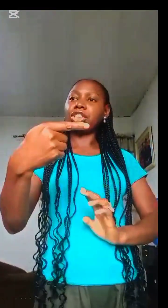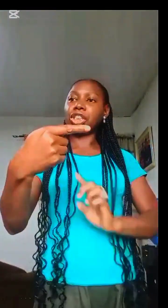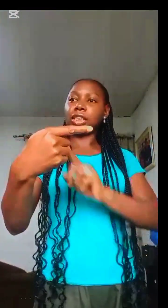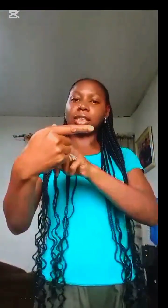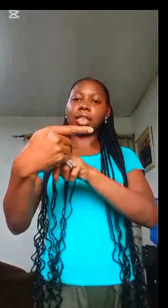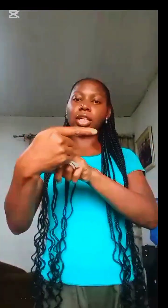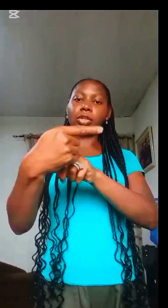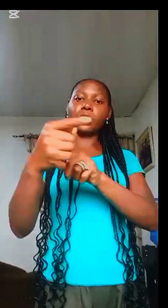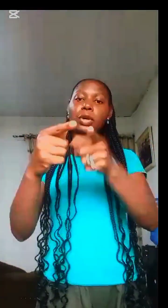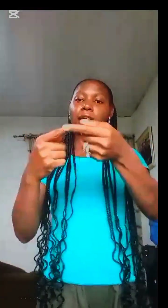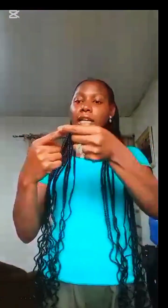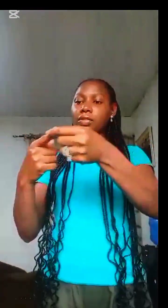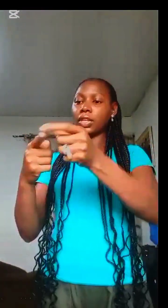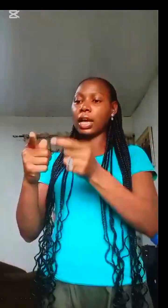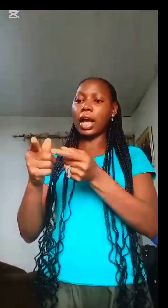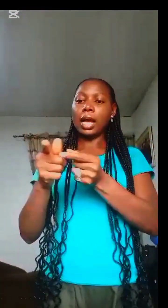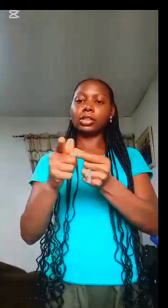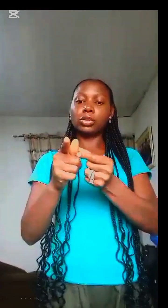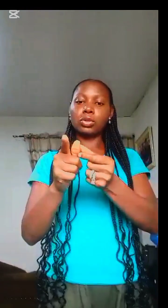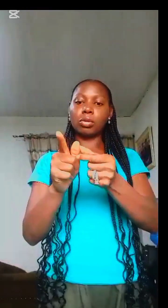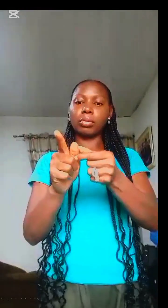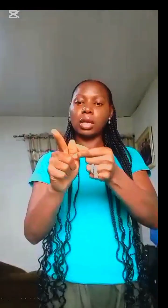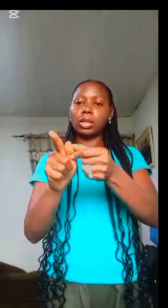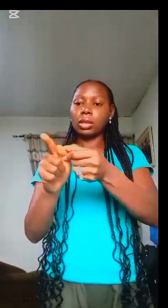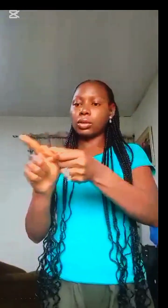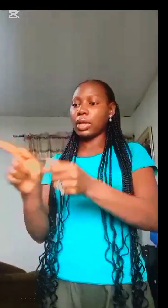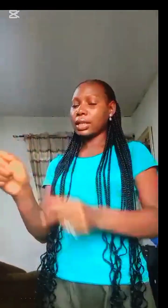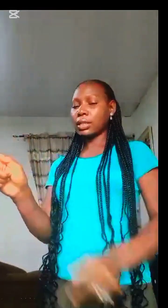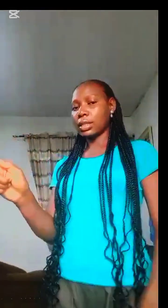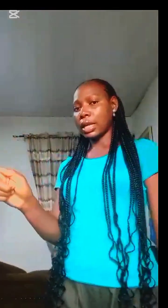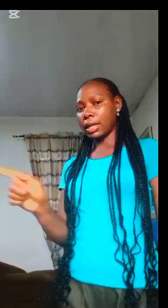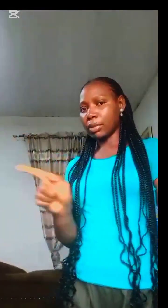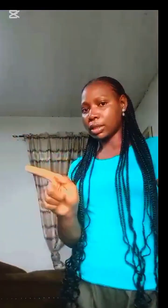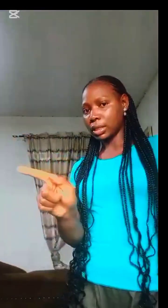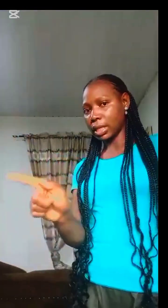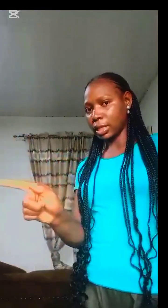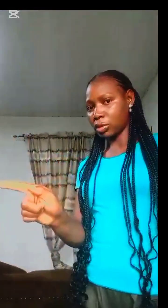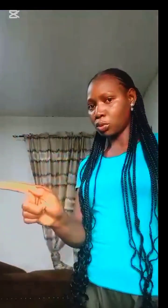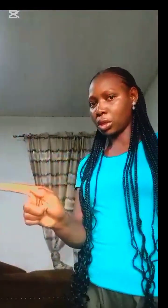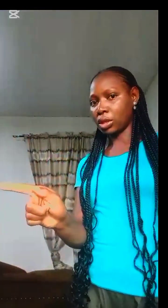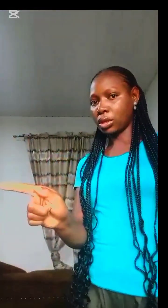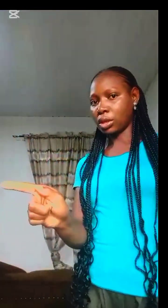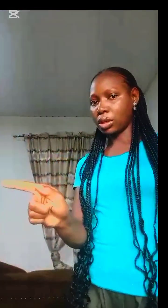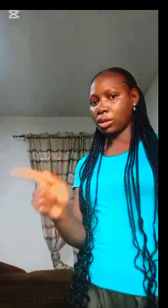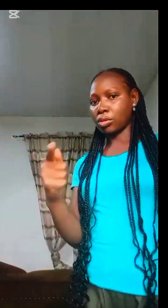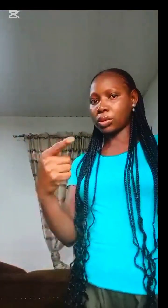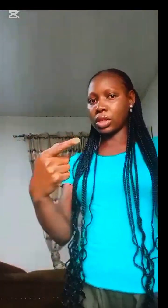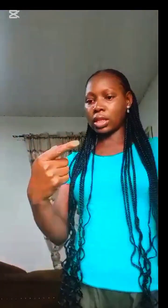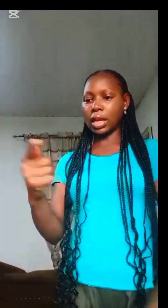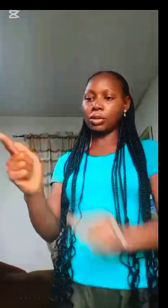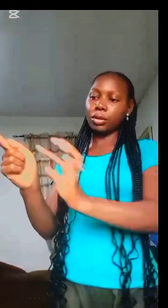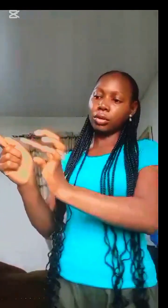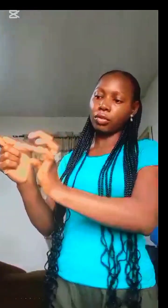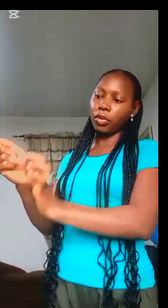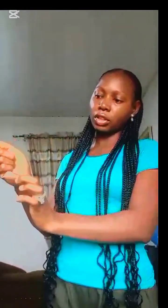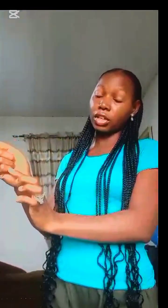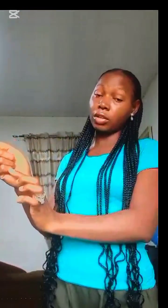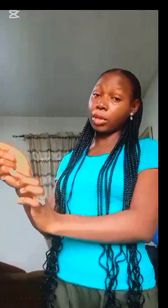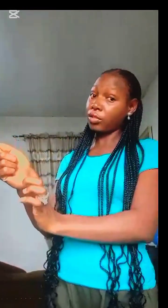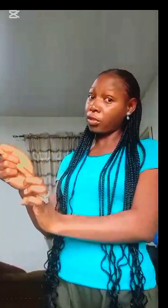G, your index finger and your thumb relaxing together, meeting together this way represent, and your remaining